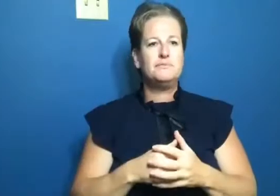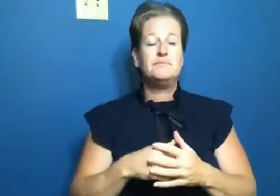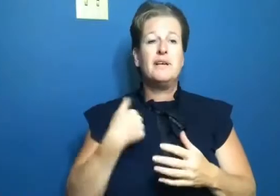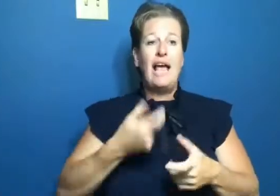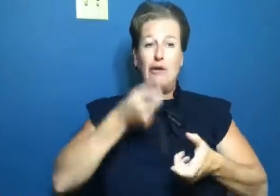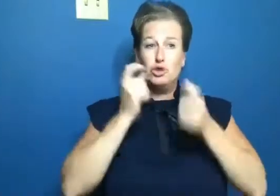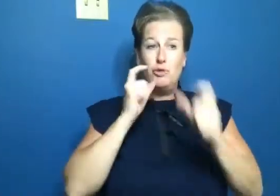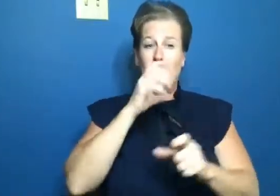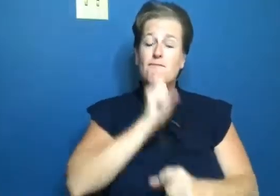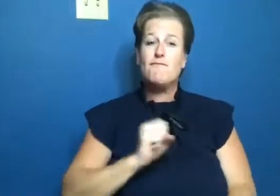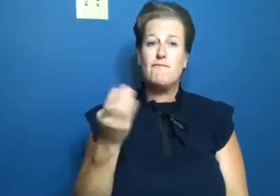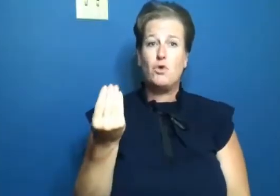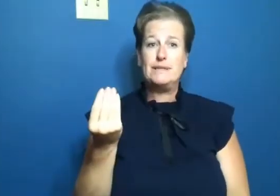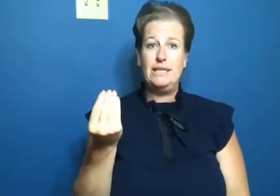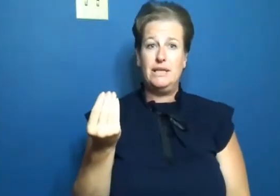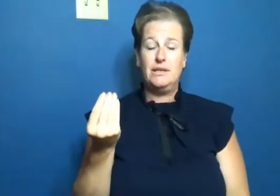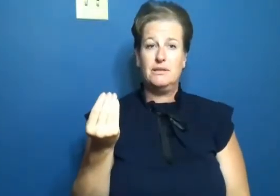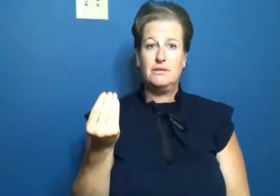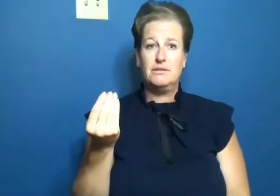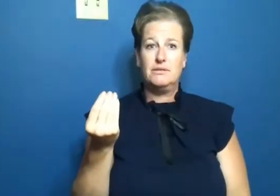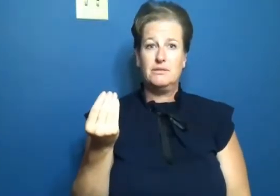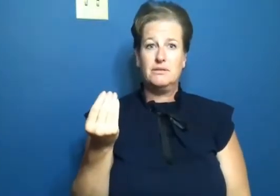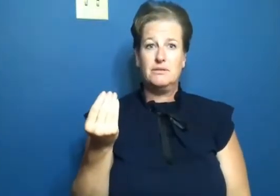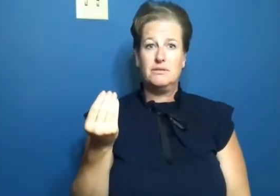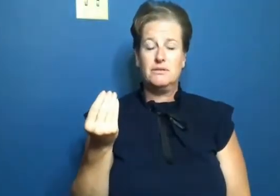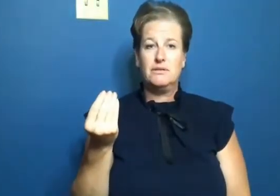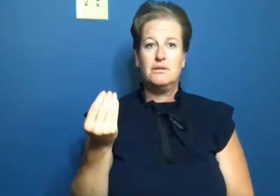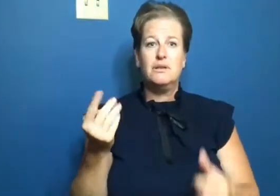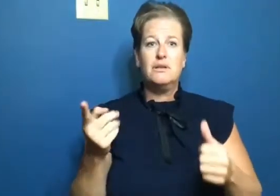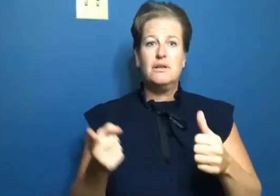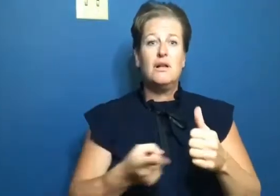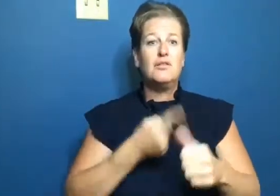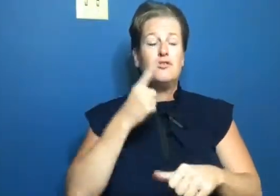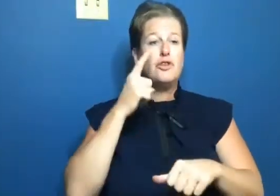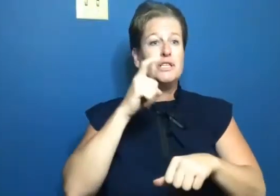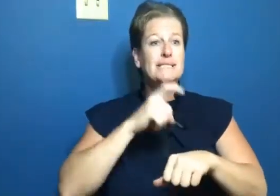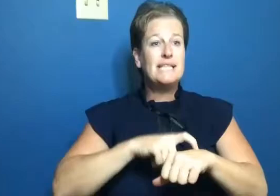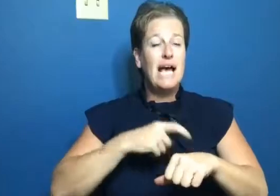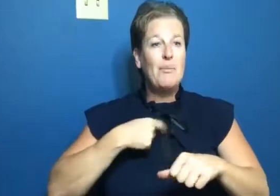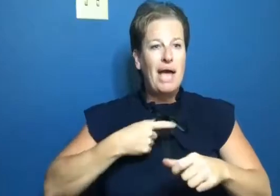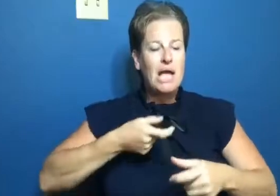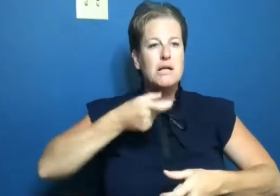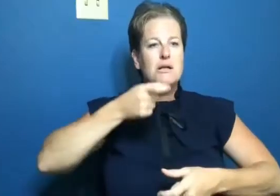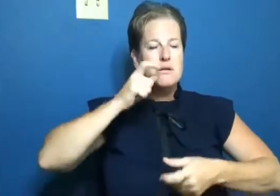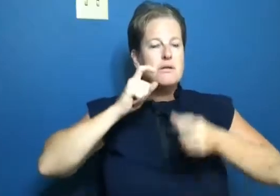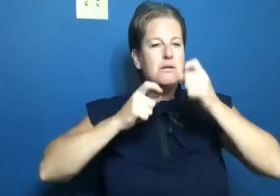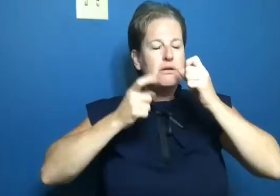14. And the very first time that I put enough alcohol in my body to have